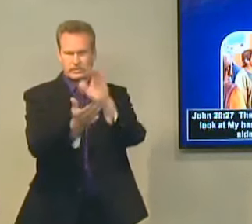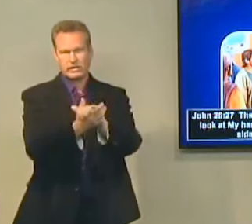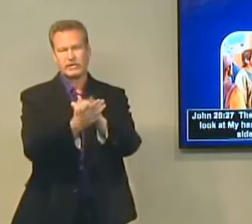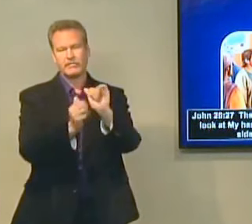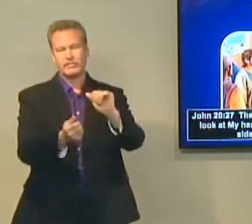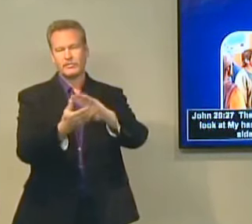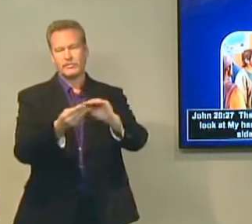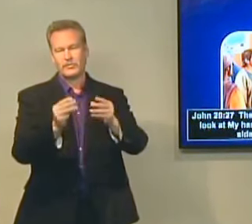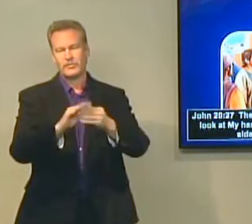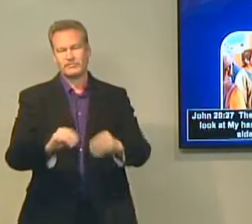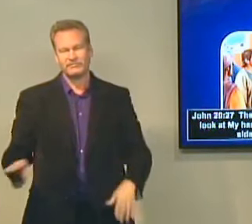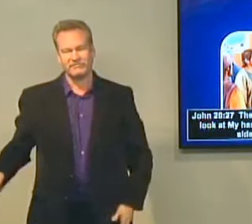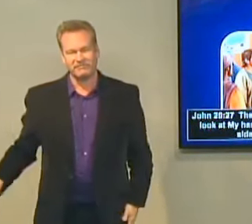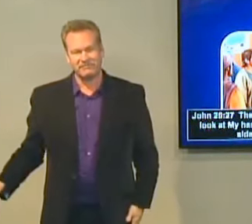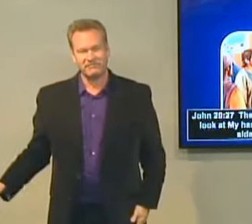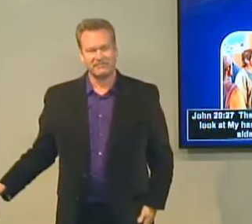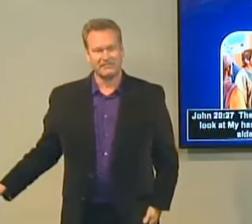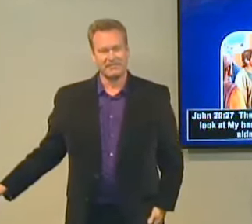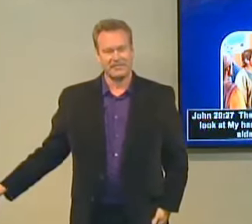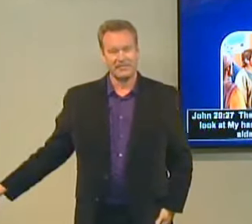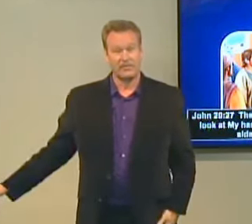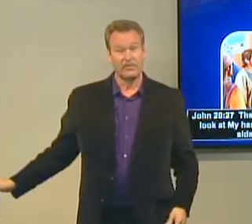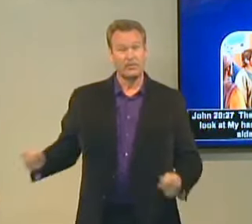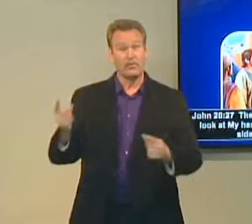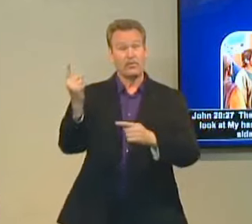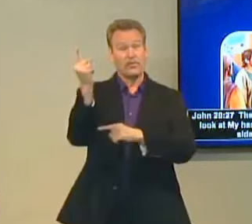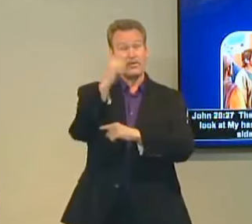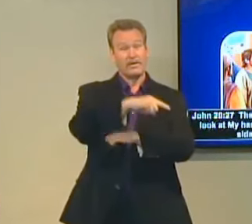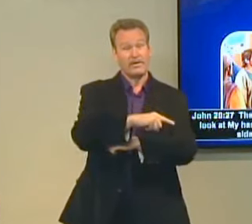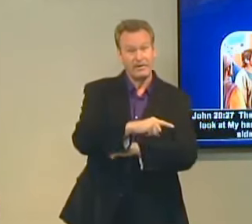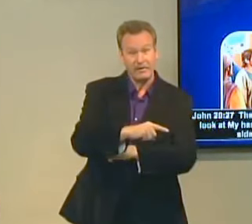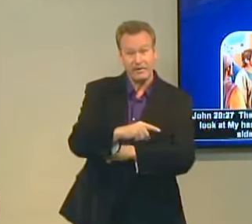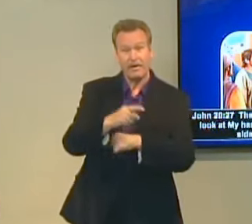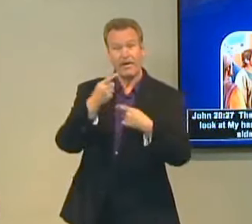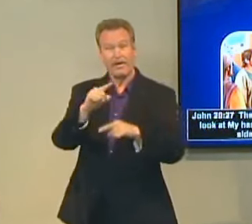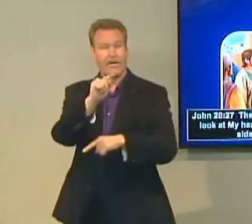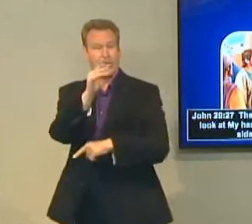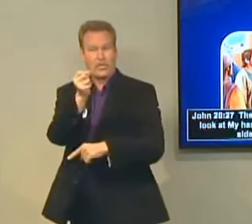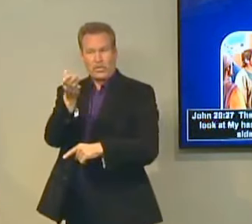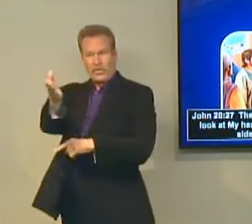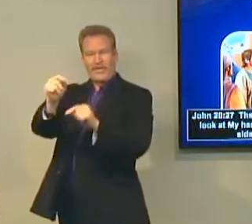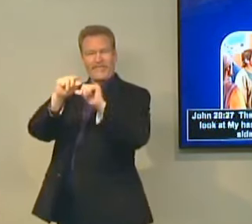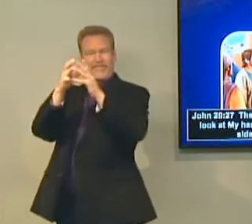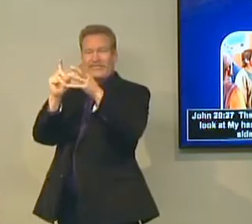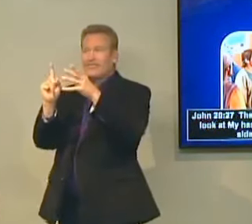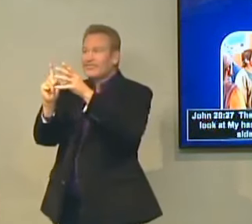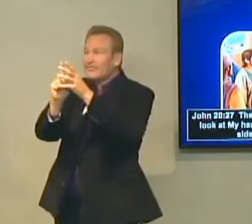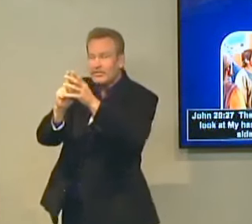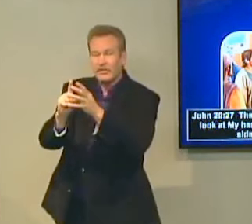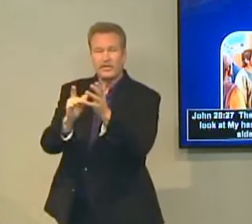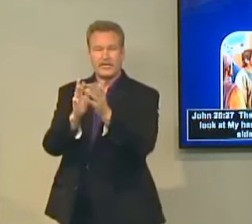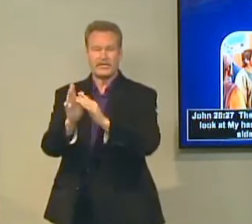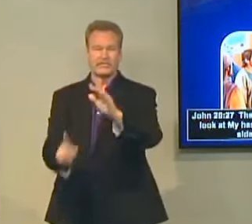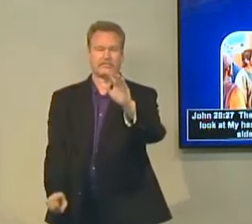And Thomas refuses to believe the story. But one day. Thomas is there. With the cloth.